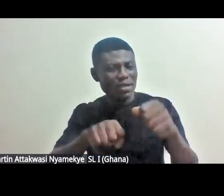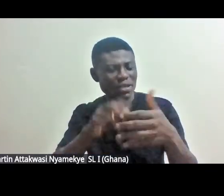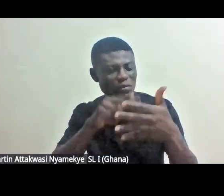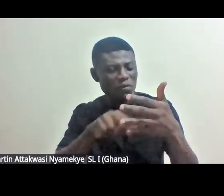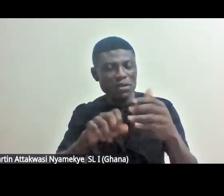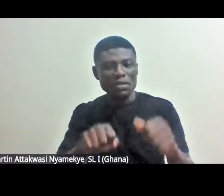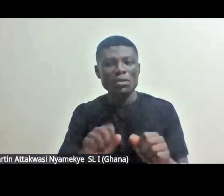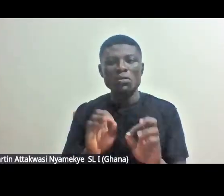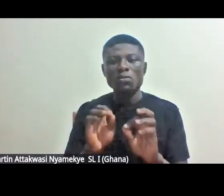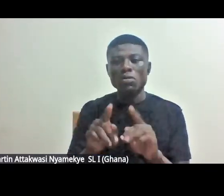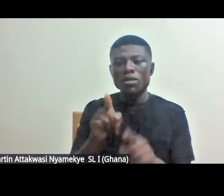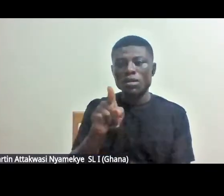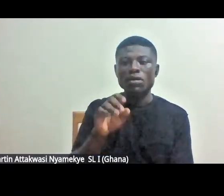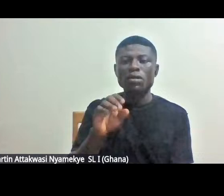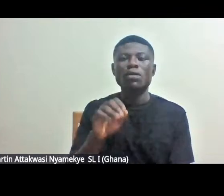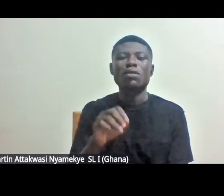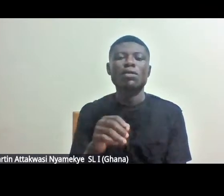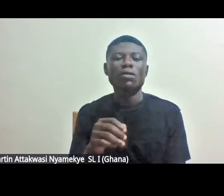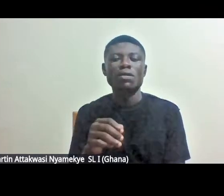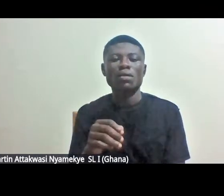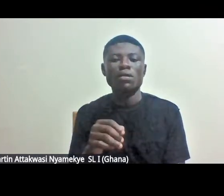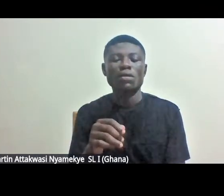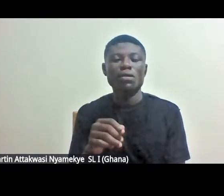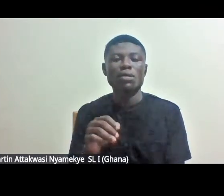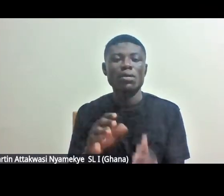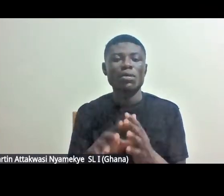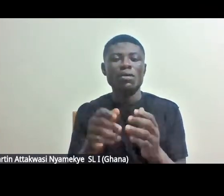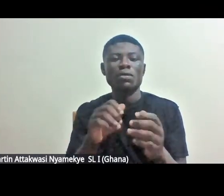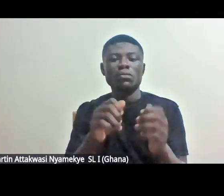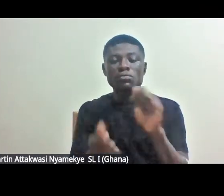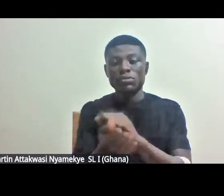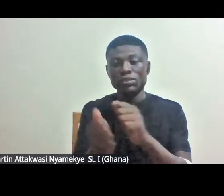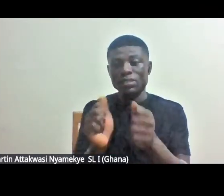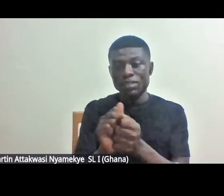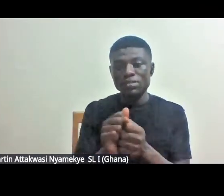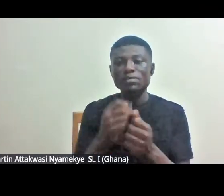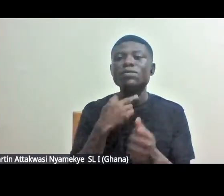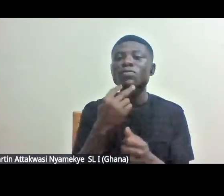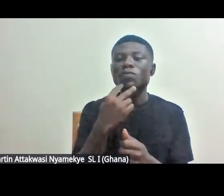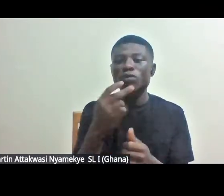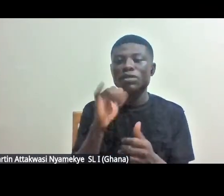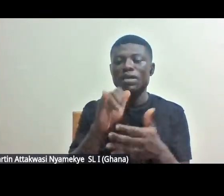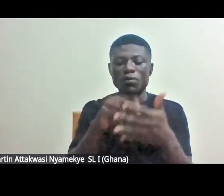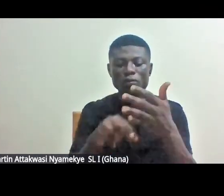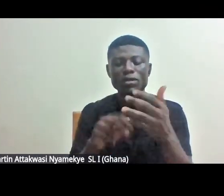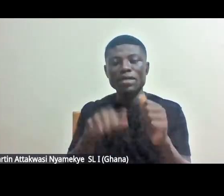Okay. Convert to read aloud to me, probably that. Okay.